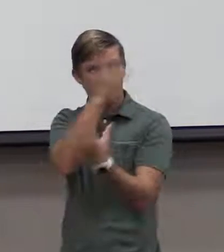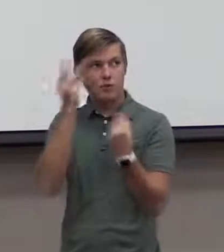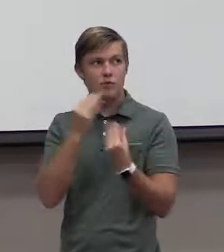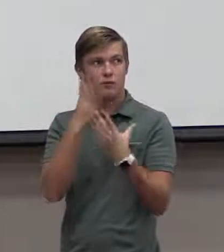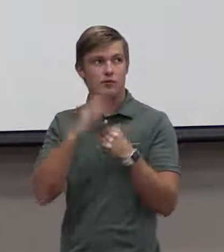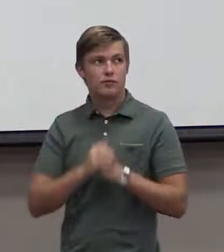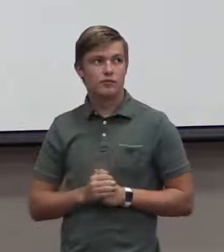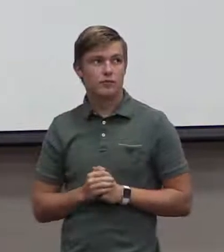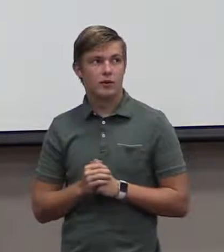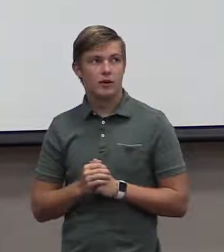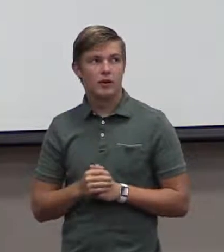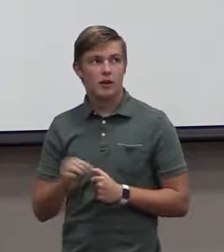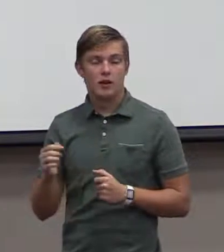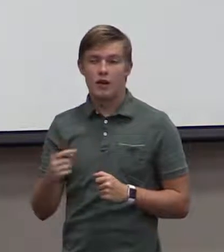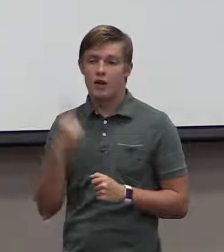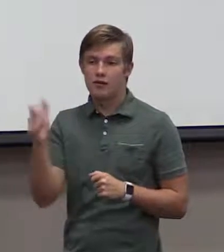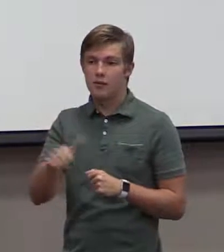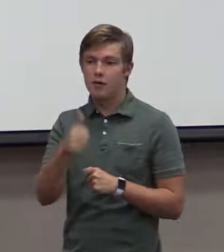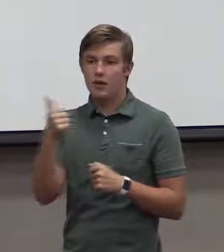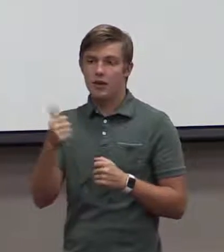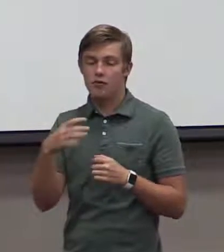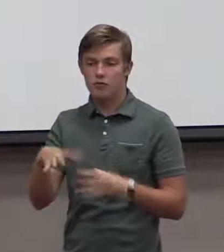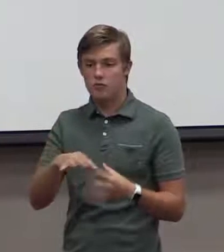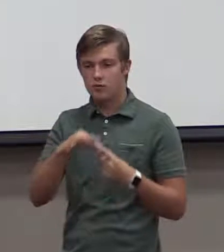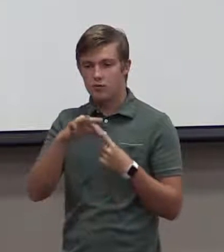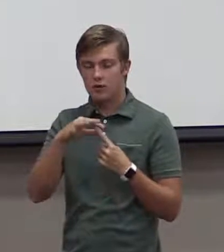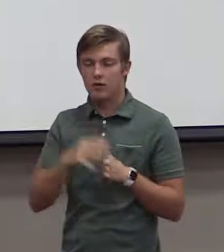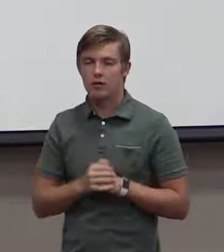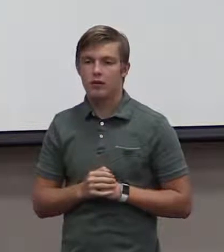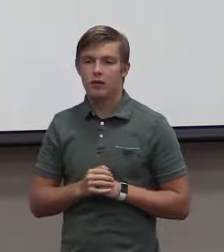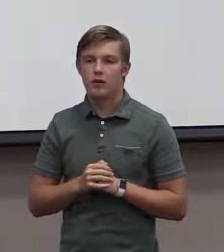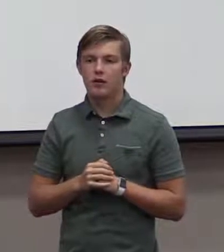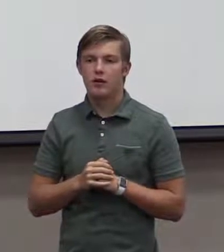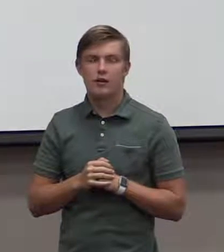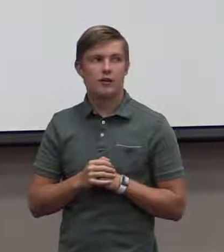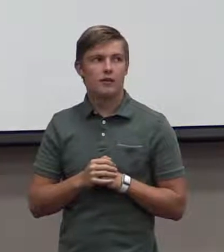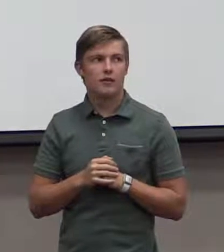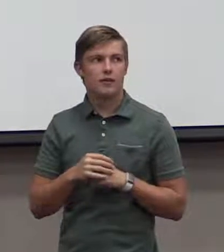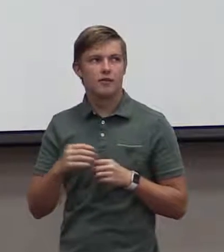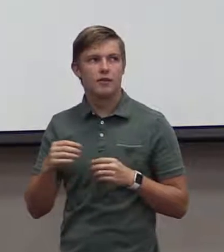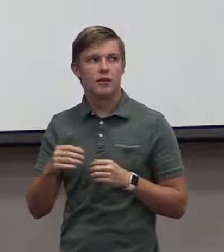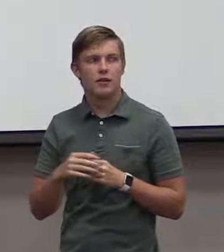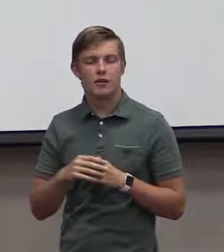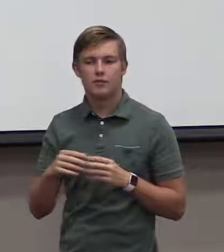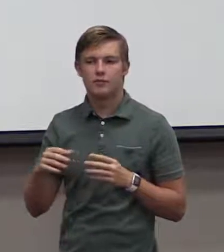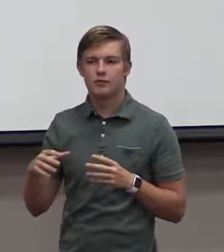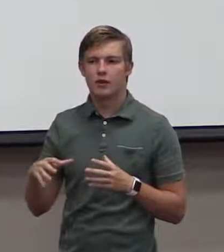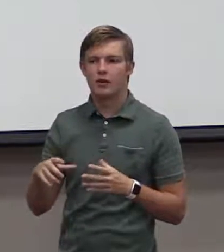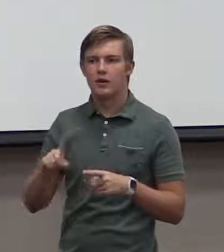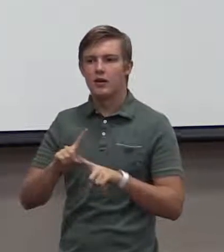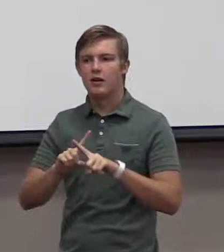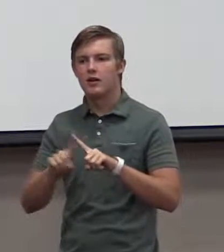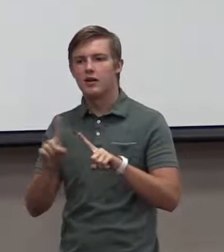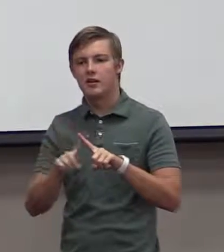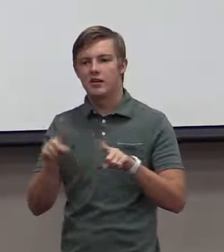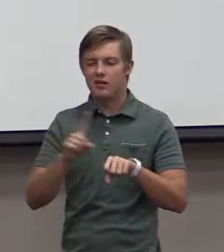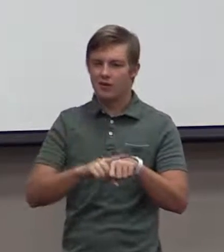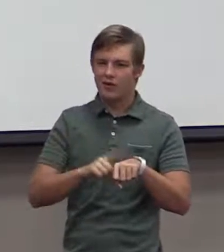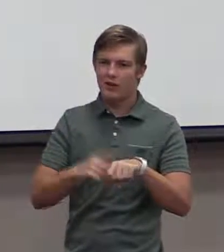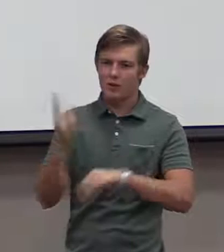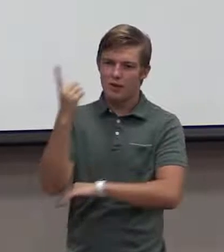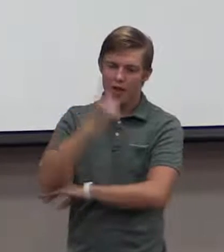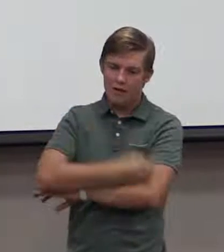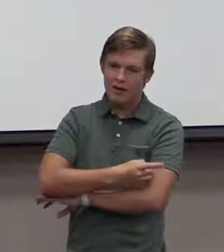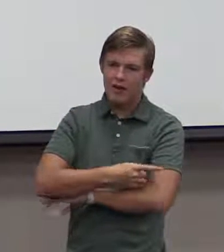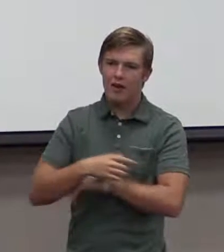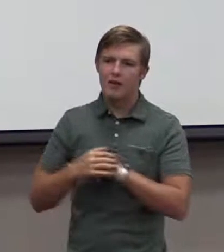And something else unique about Alaska is the amount of daylight variation depending on the season. This is a time